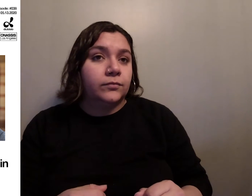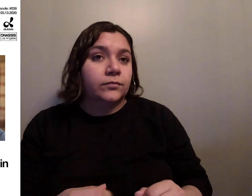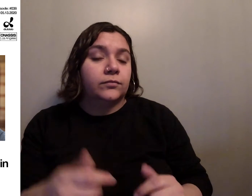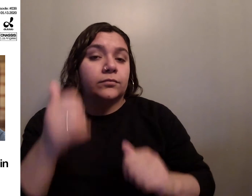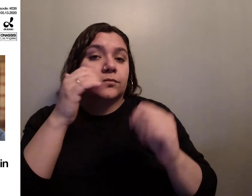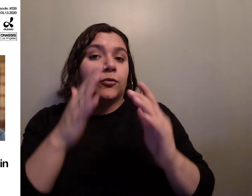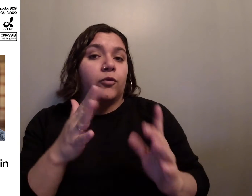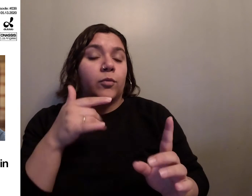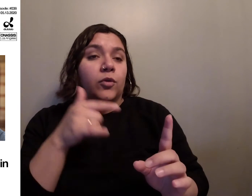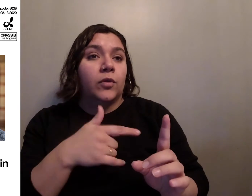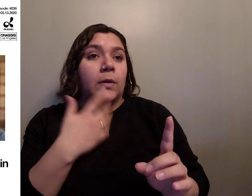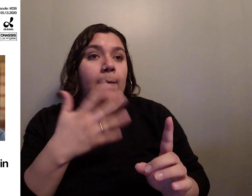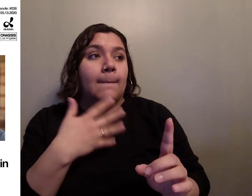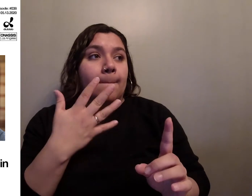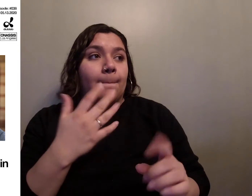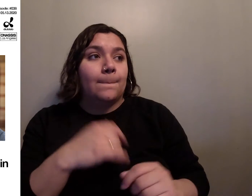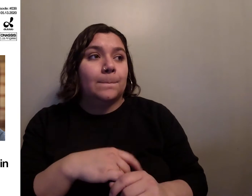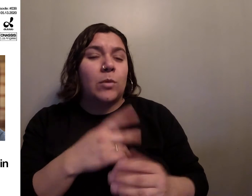performing arts